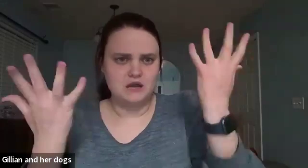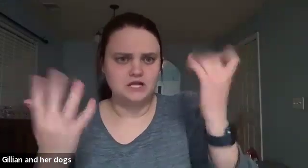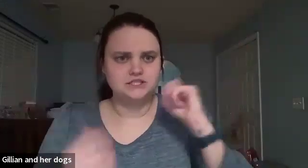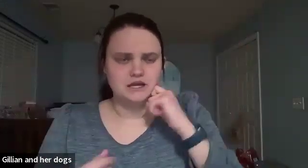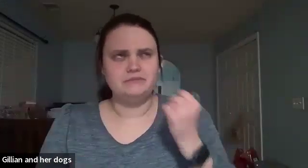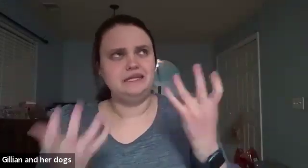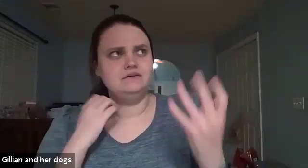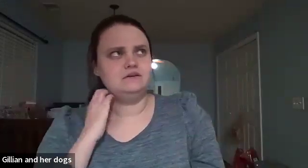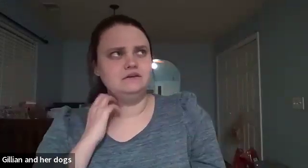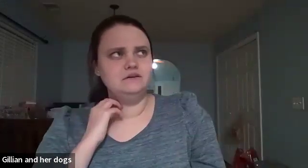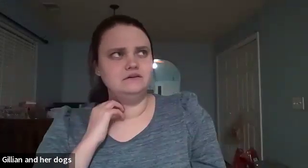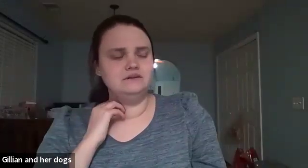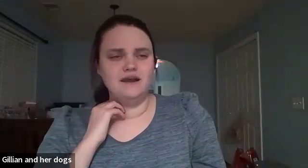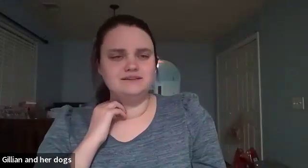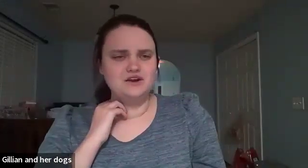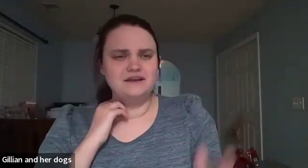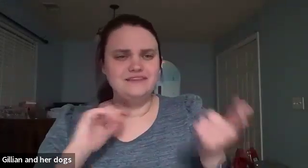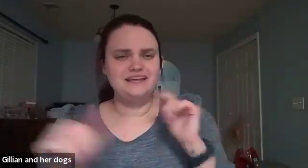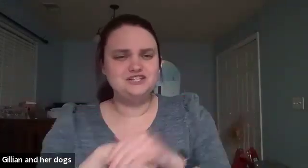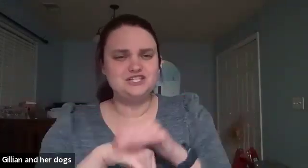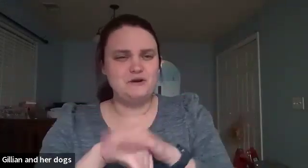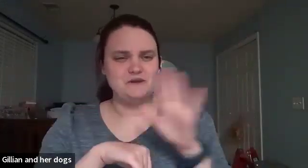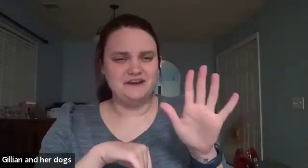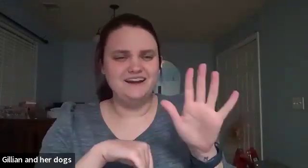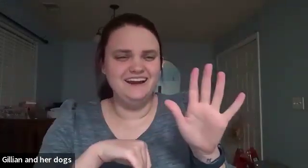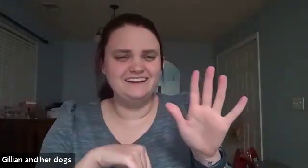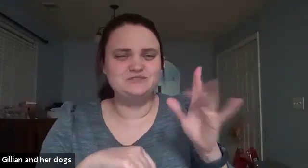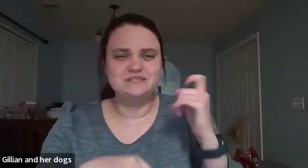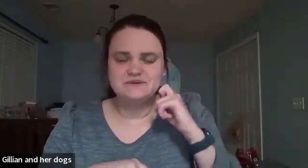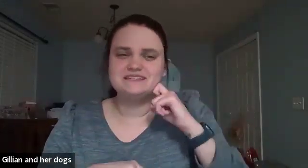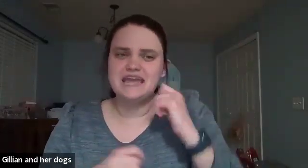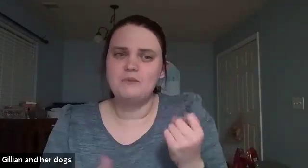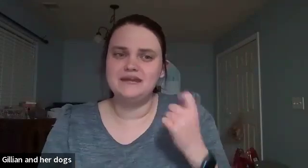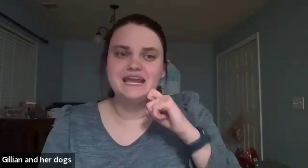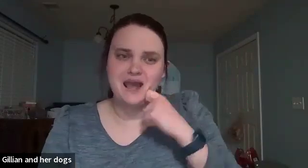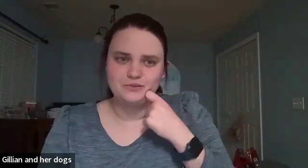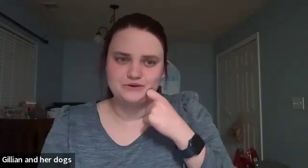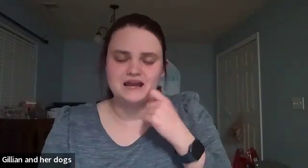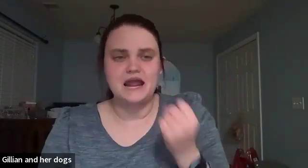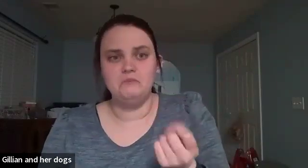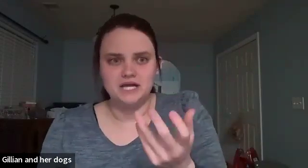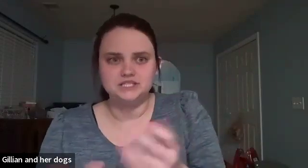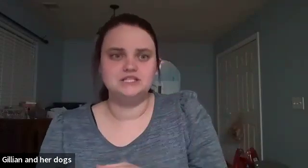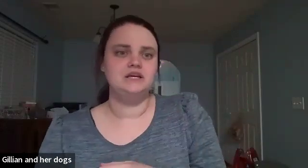how much? How many? Yeah, sorry, the English is throwing me there because we typically say how many apples, not how much.